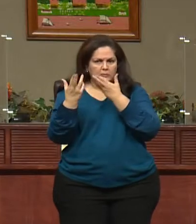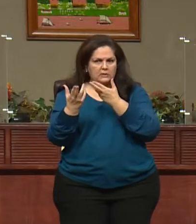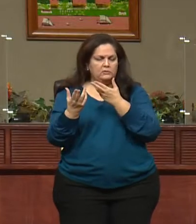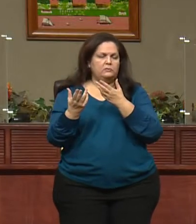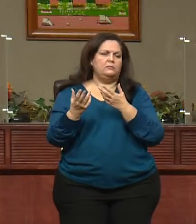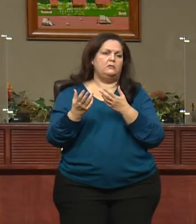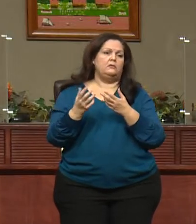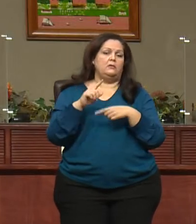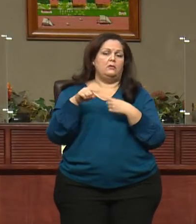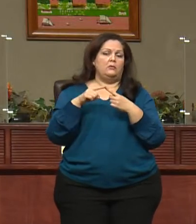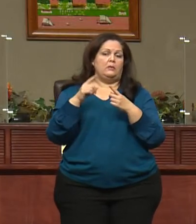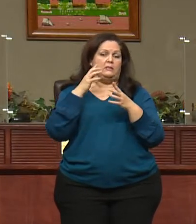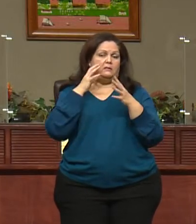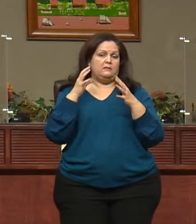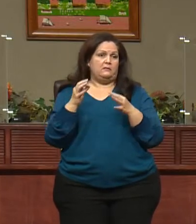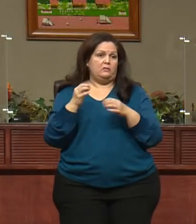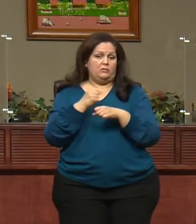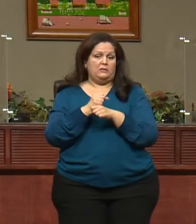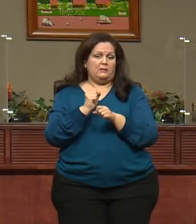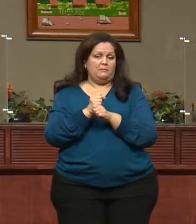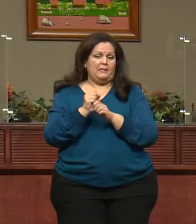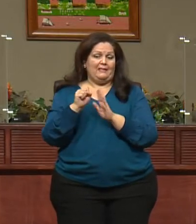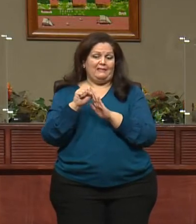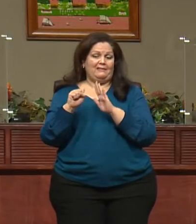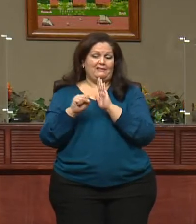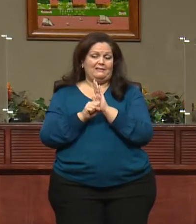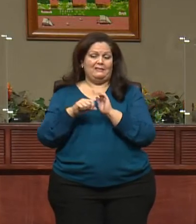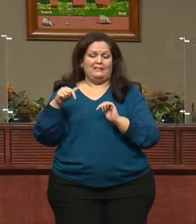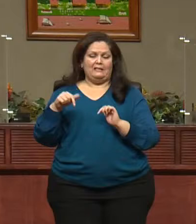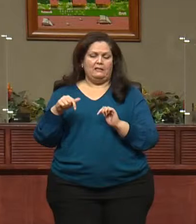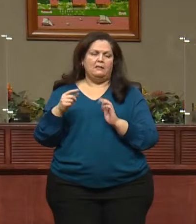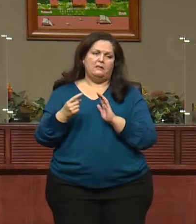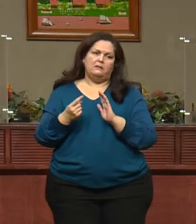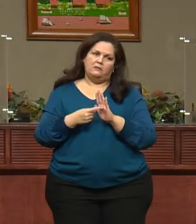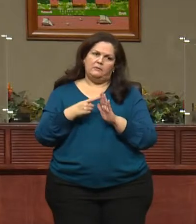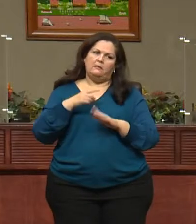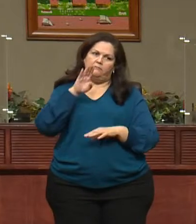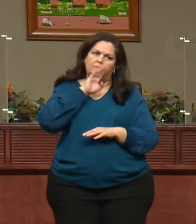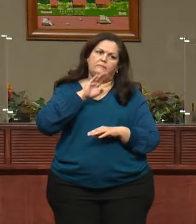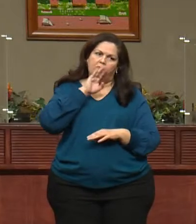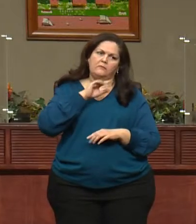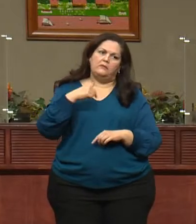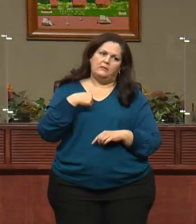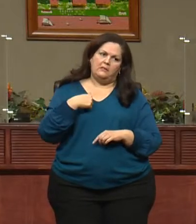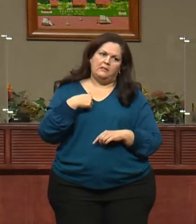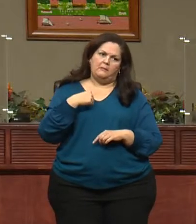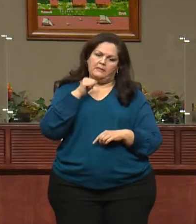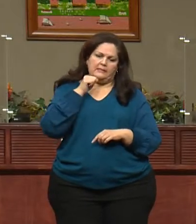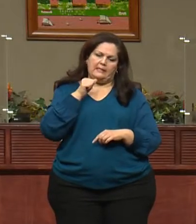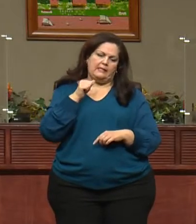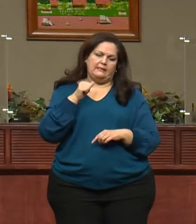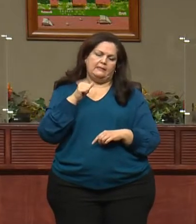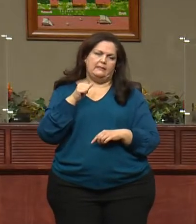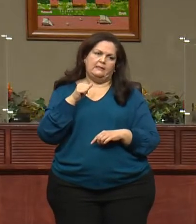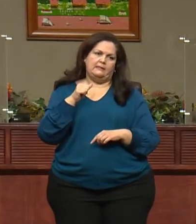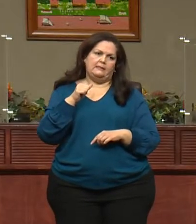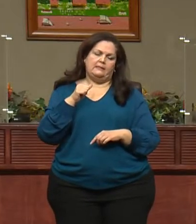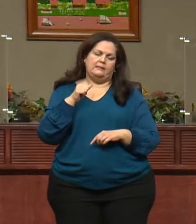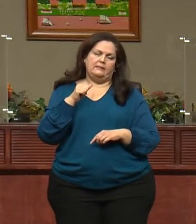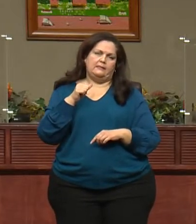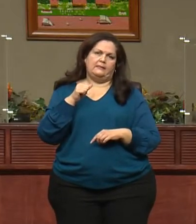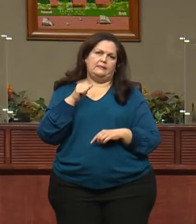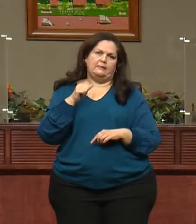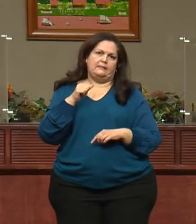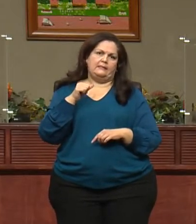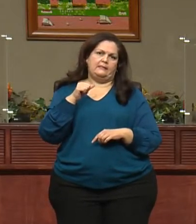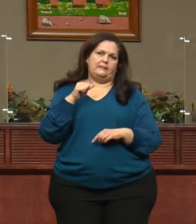When decisions have been made at the state level, sometimes I felt frustrated because I did not feel that we were at